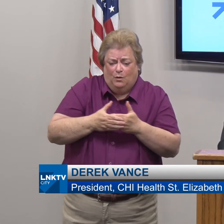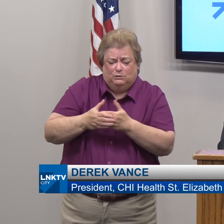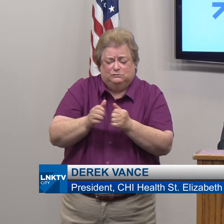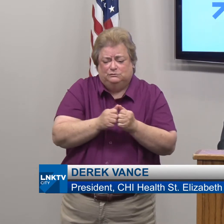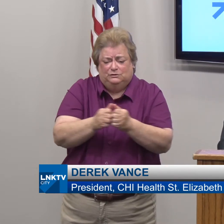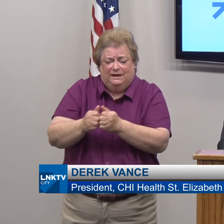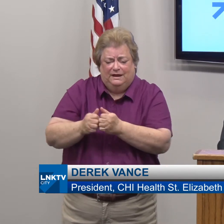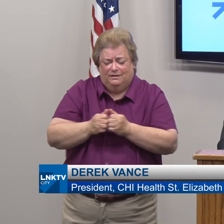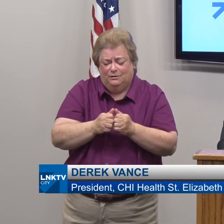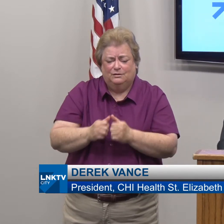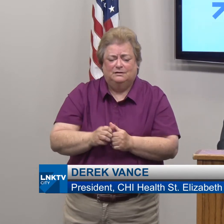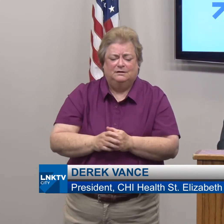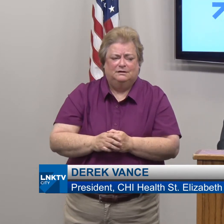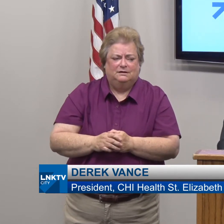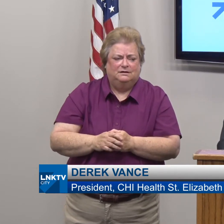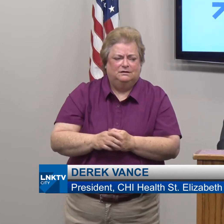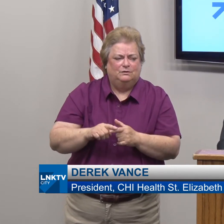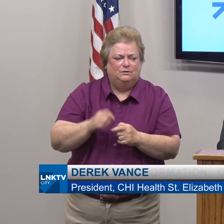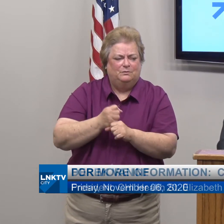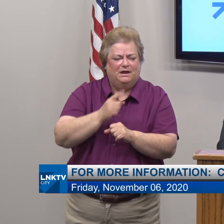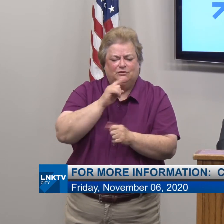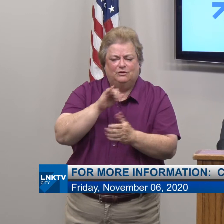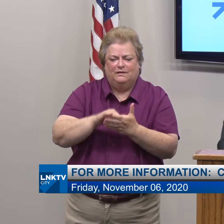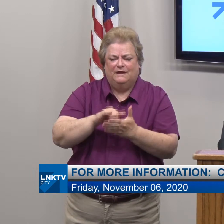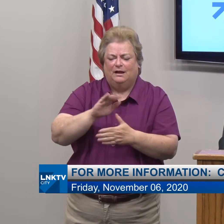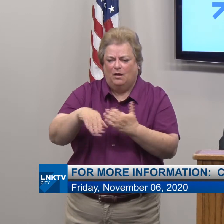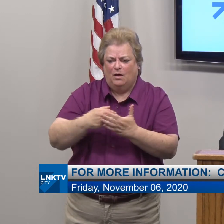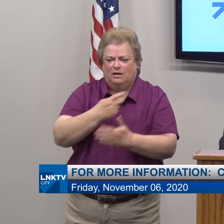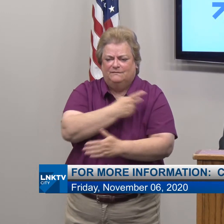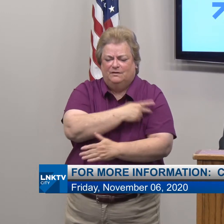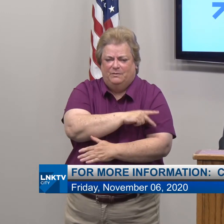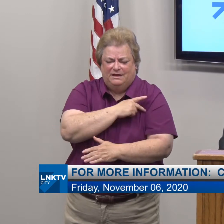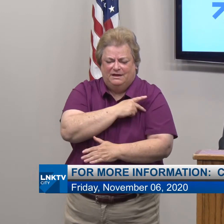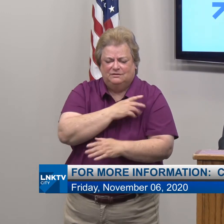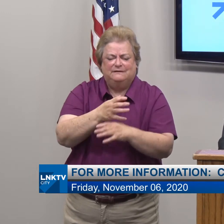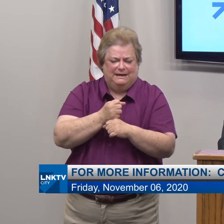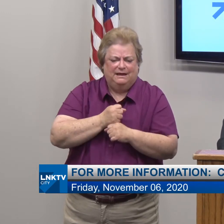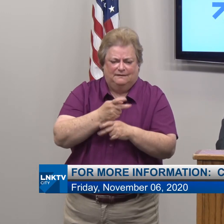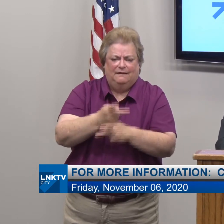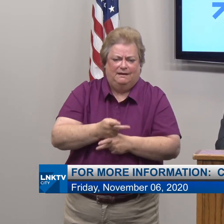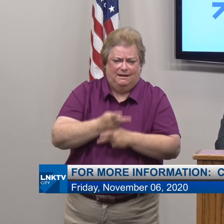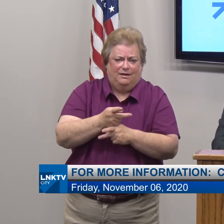few weeks to make sure that patients are able to get the care that they need.